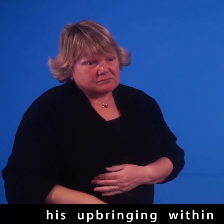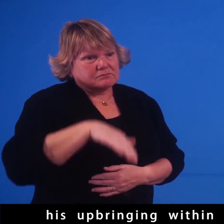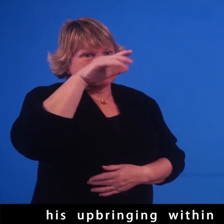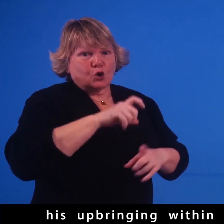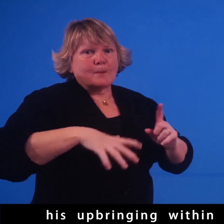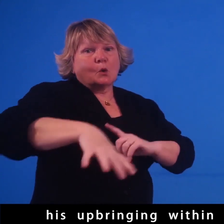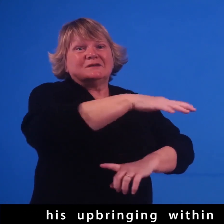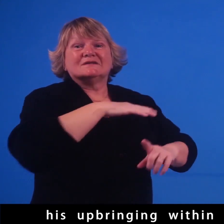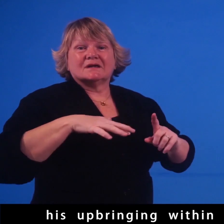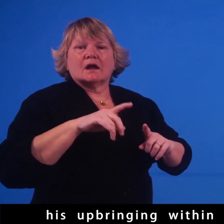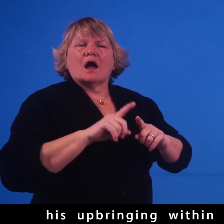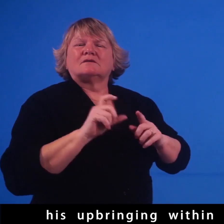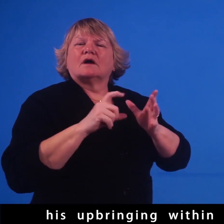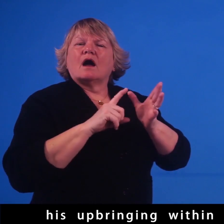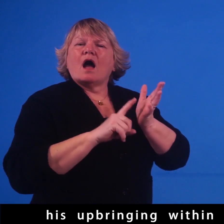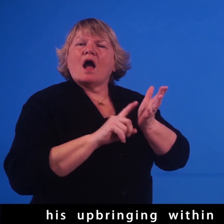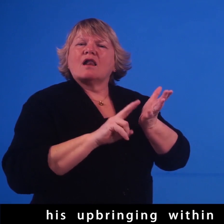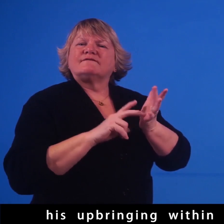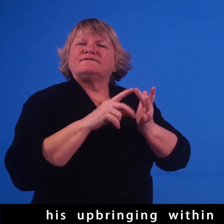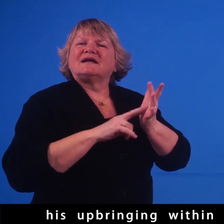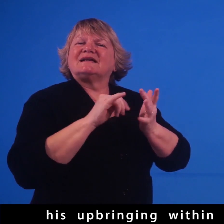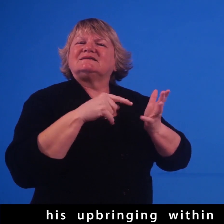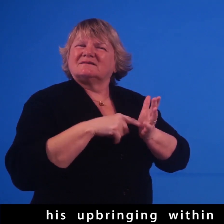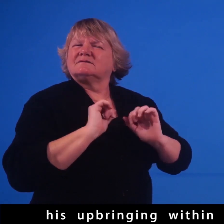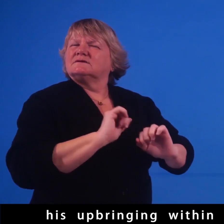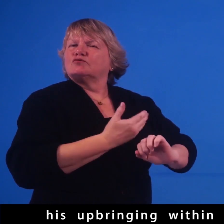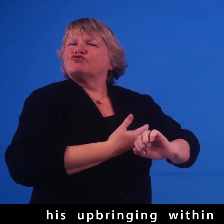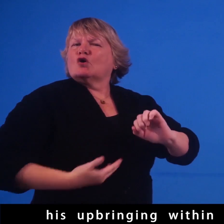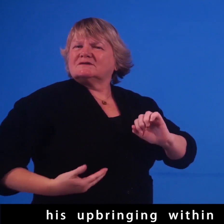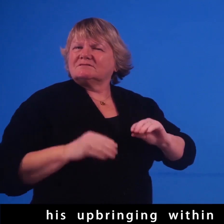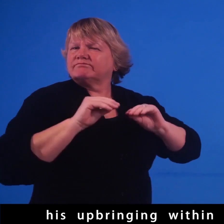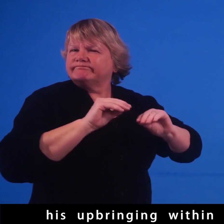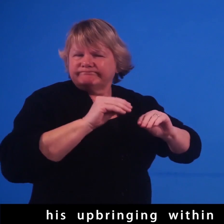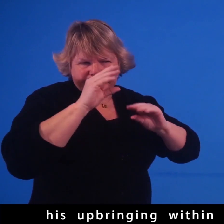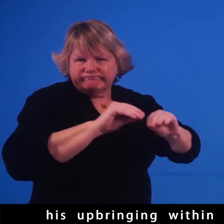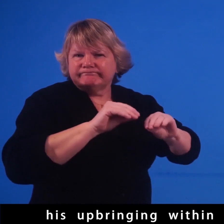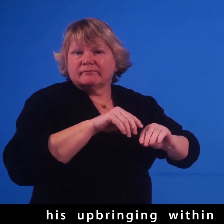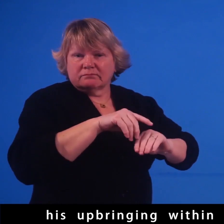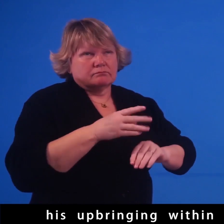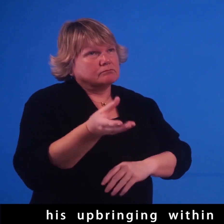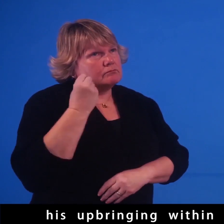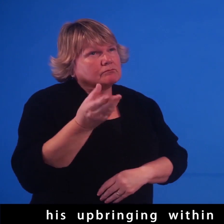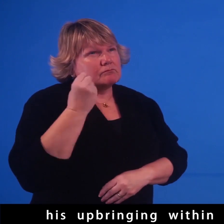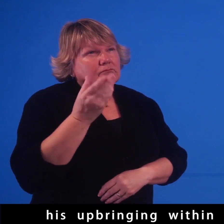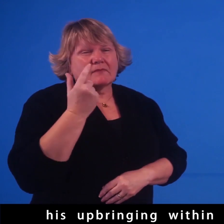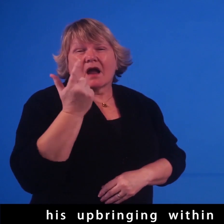his upbringing within this community and the Calvinist teachings he heard weekly at church